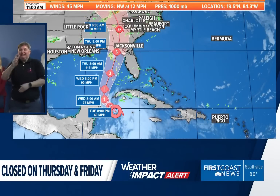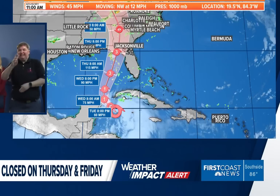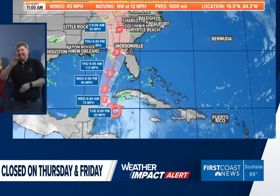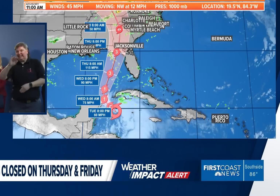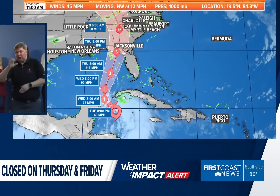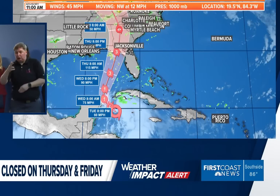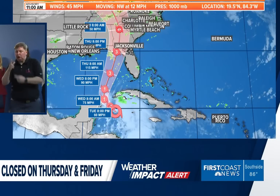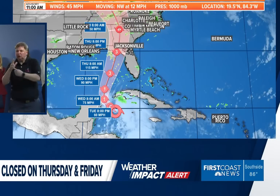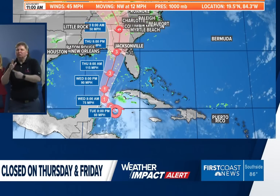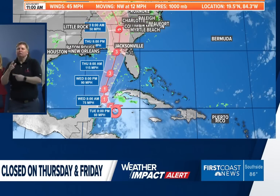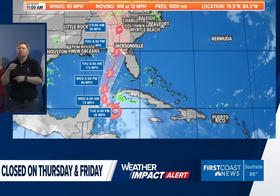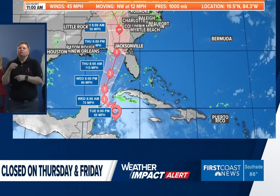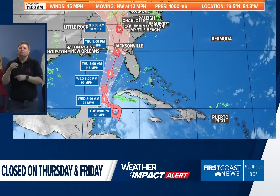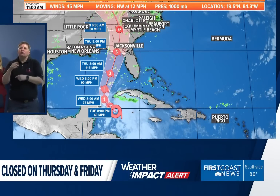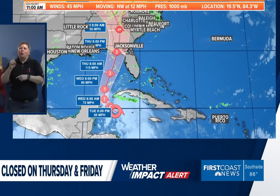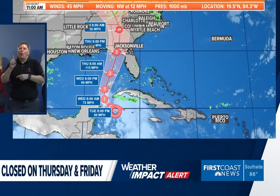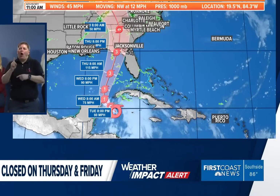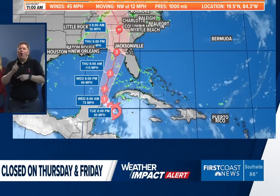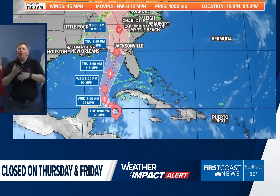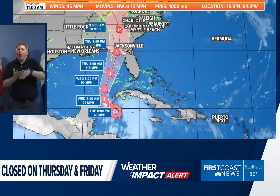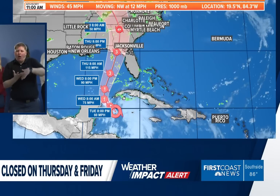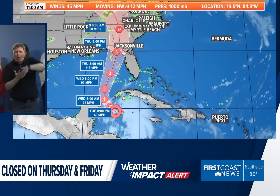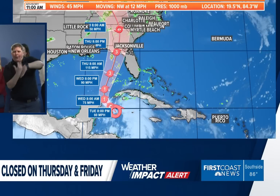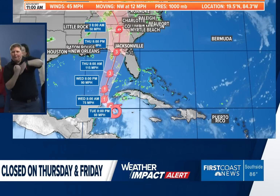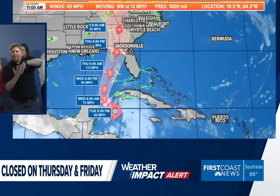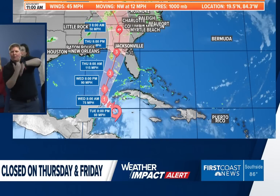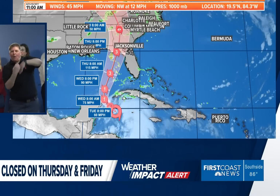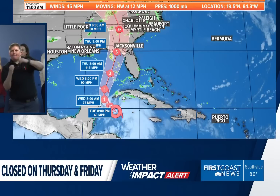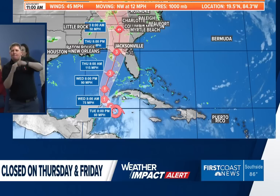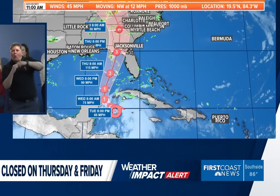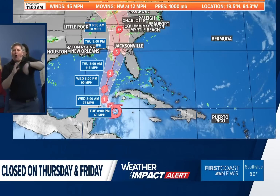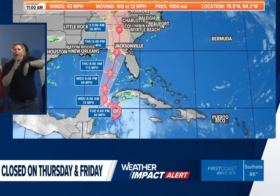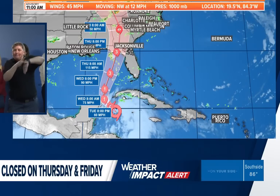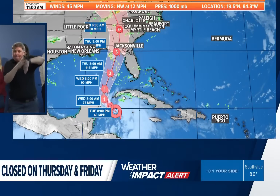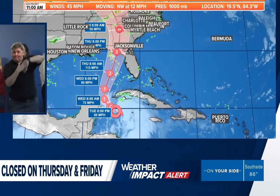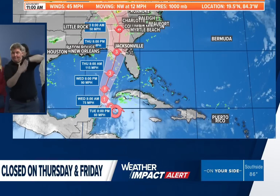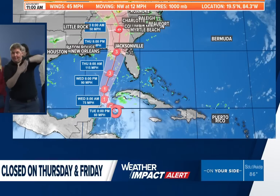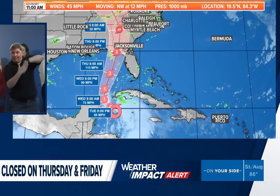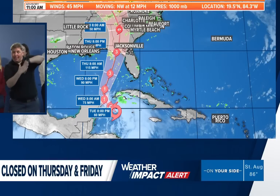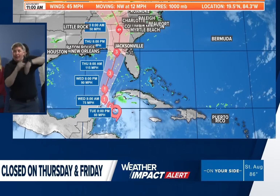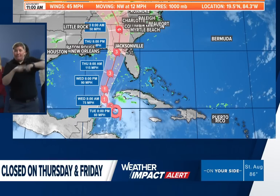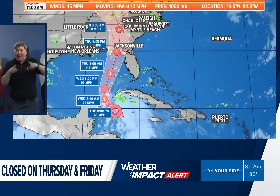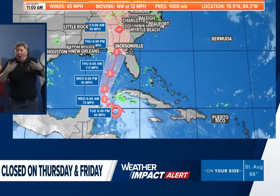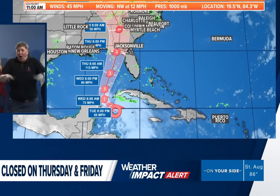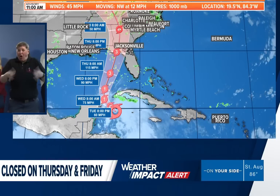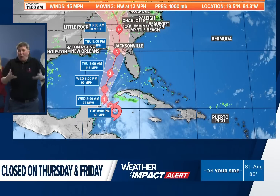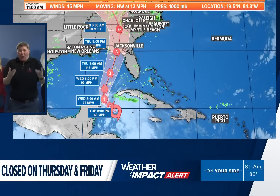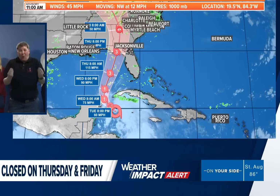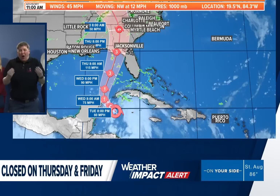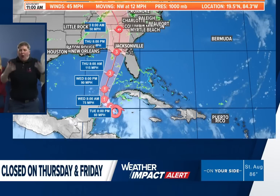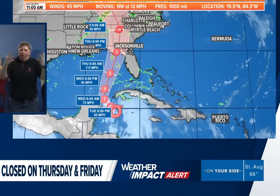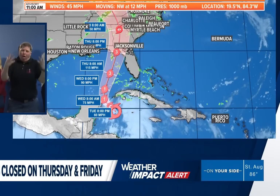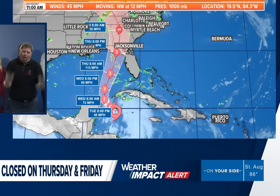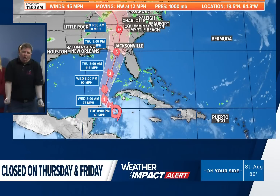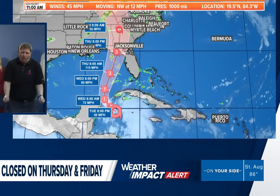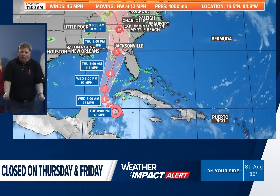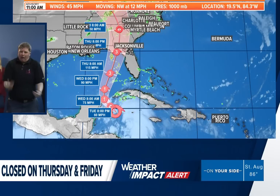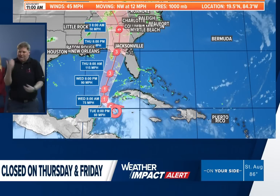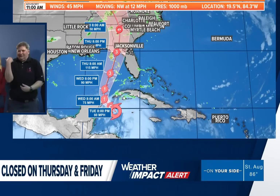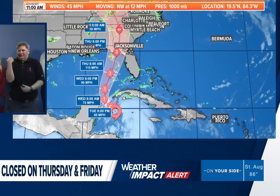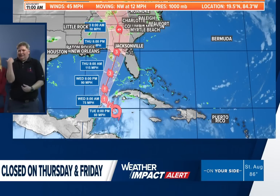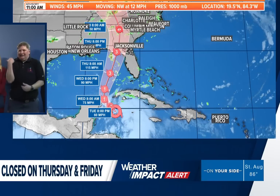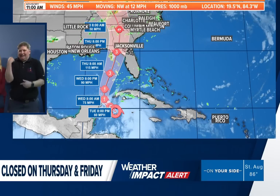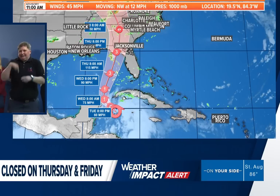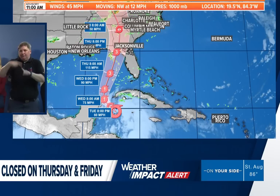higher bands that set up. But as we know, a lot of our area is already saturated from heavy rainfall that occurred earlier in the